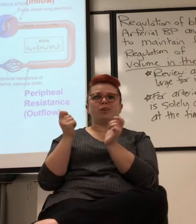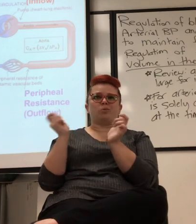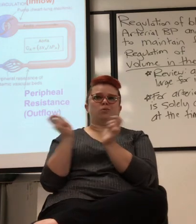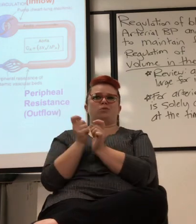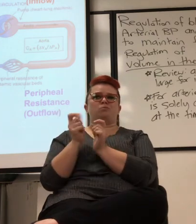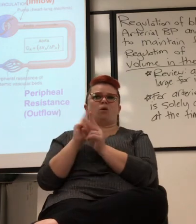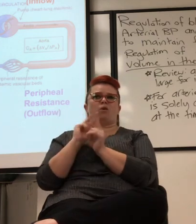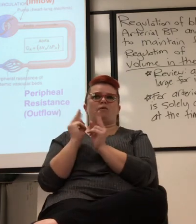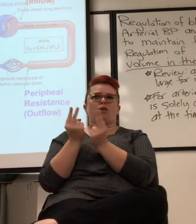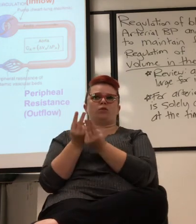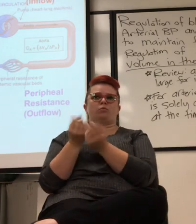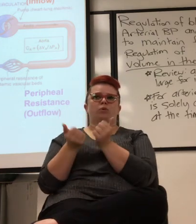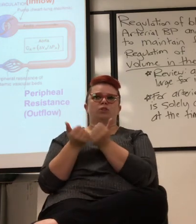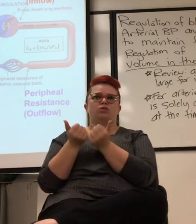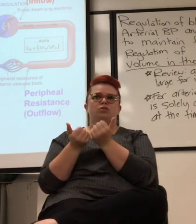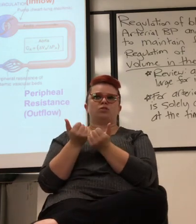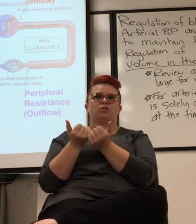volumes?